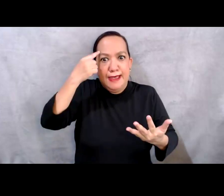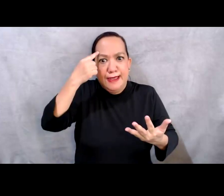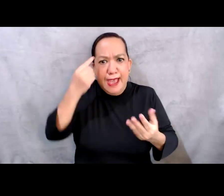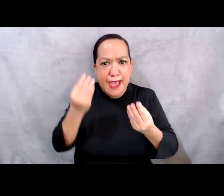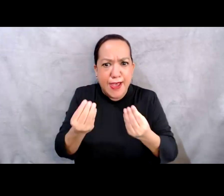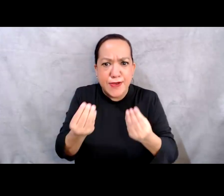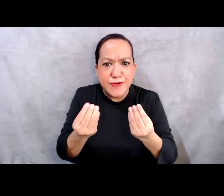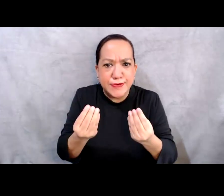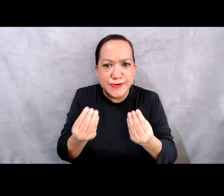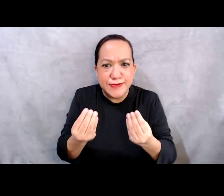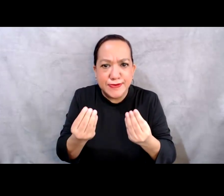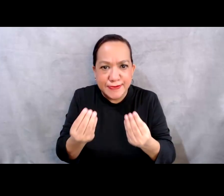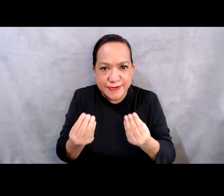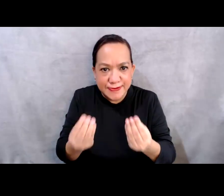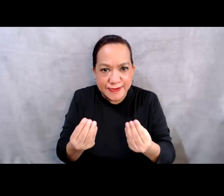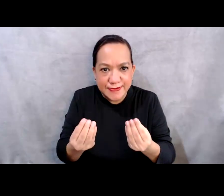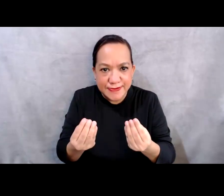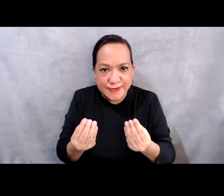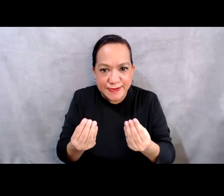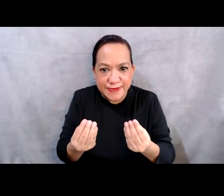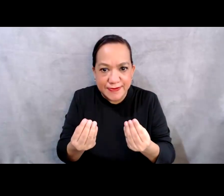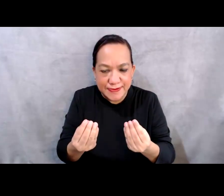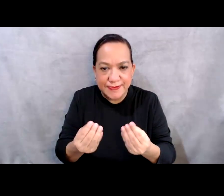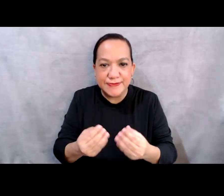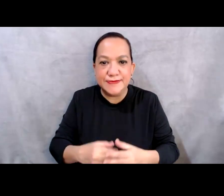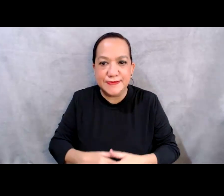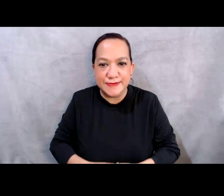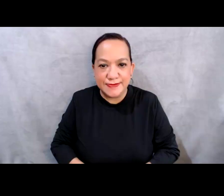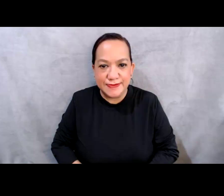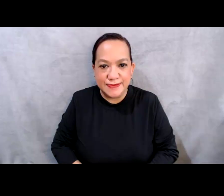complaint, is that